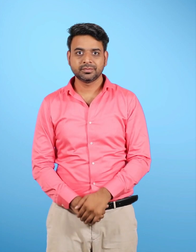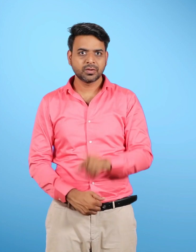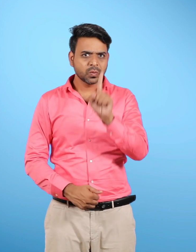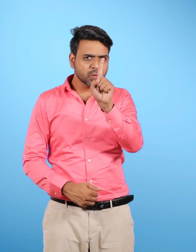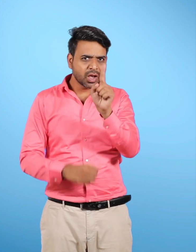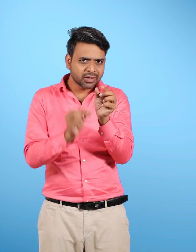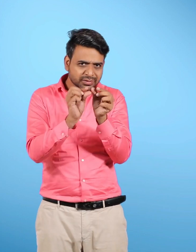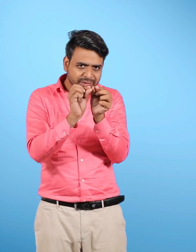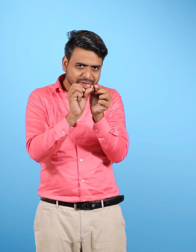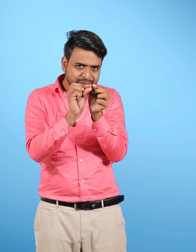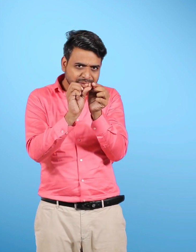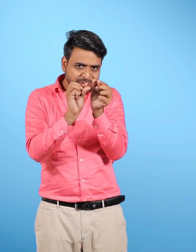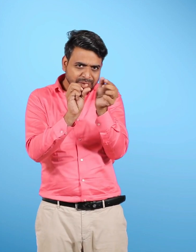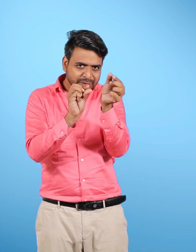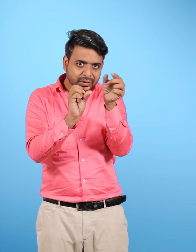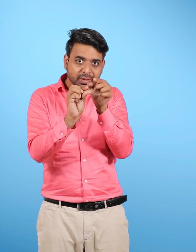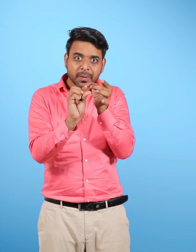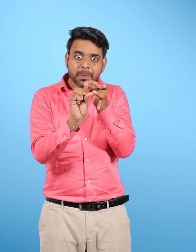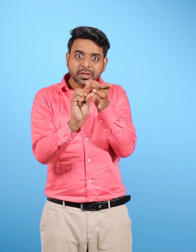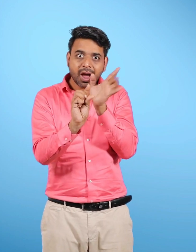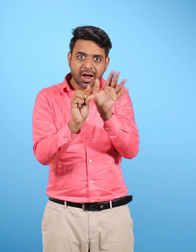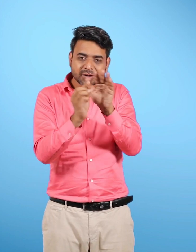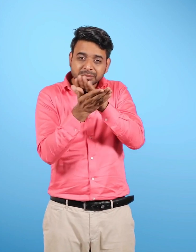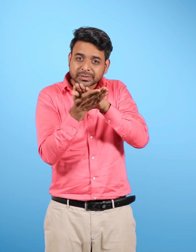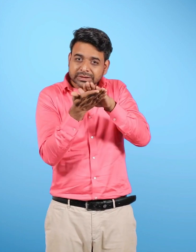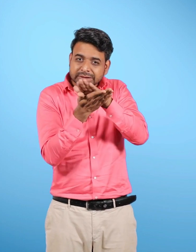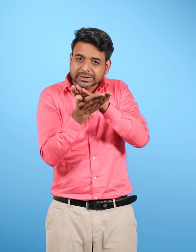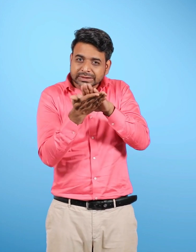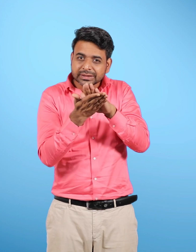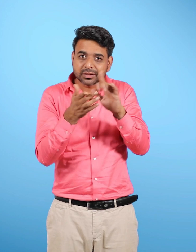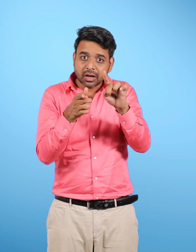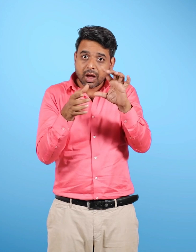One of these thick wires is connected to the metal case at the base of the bulb.